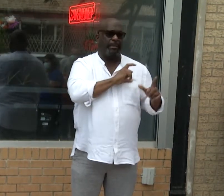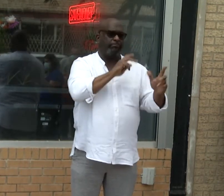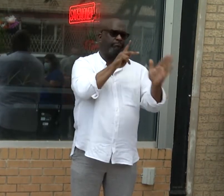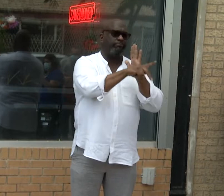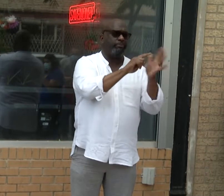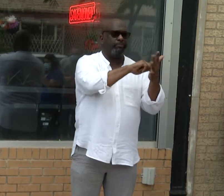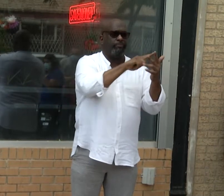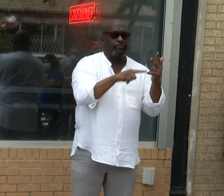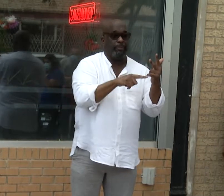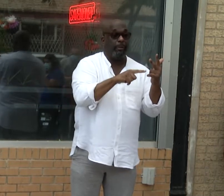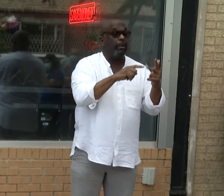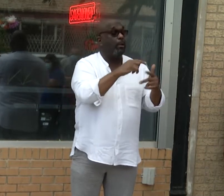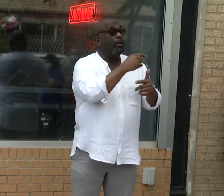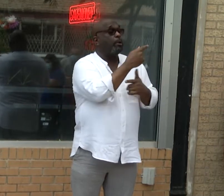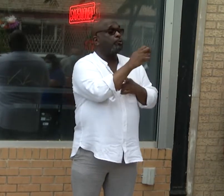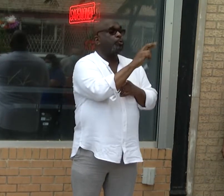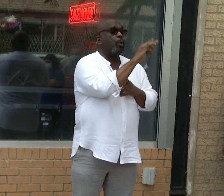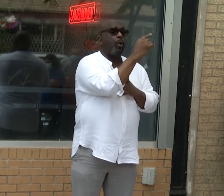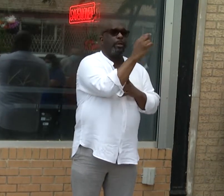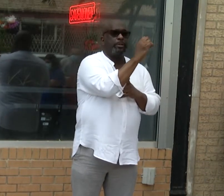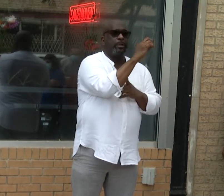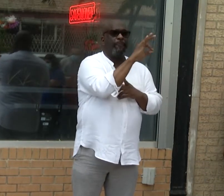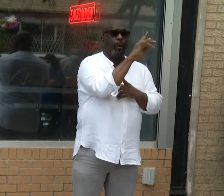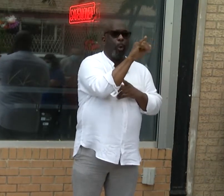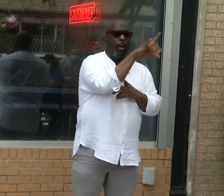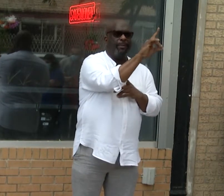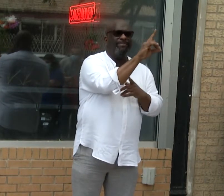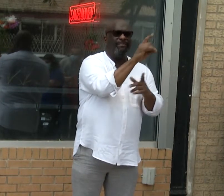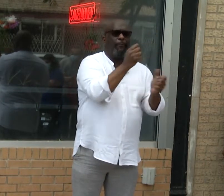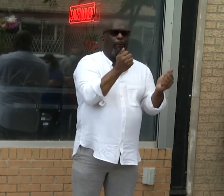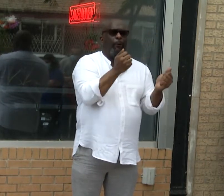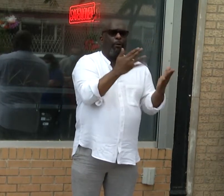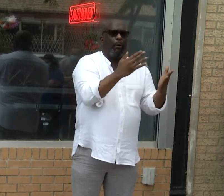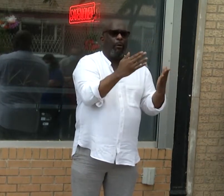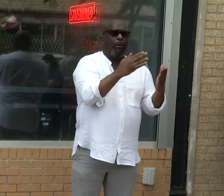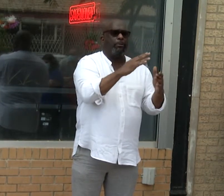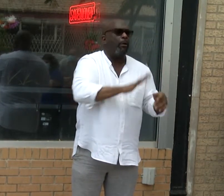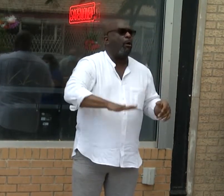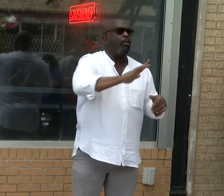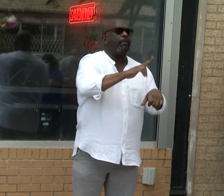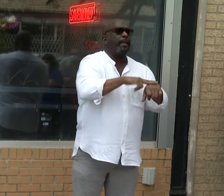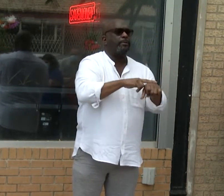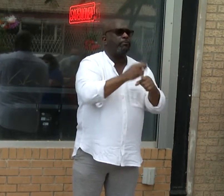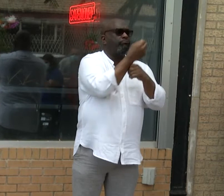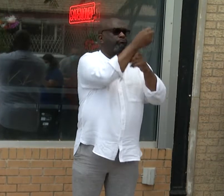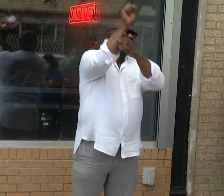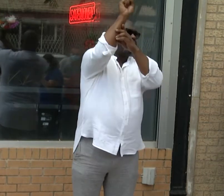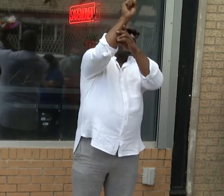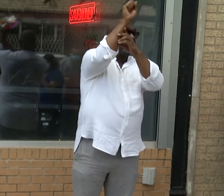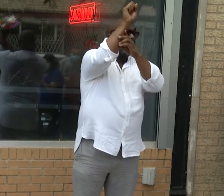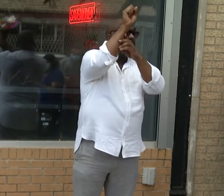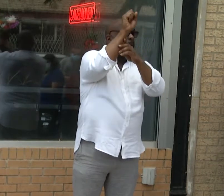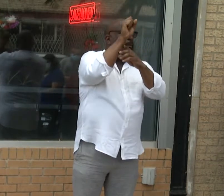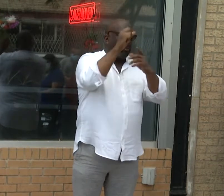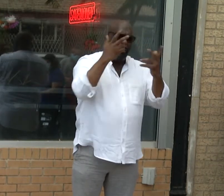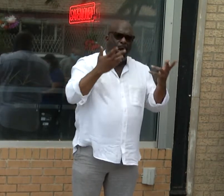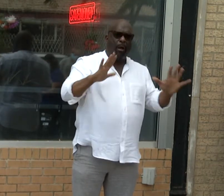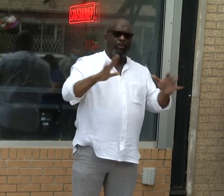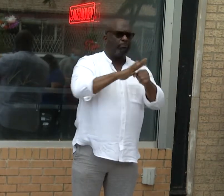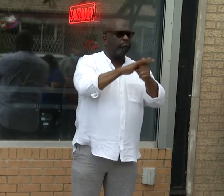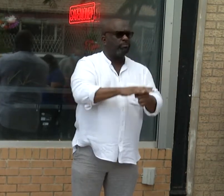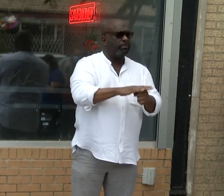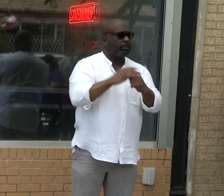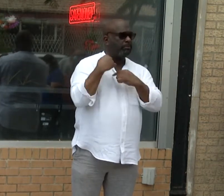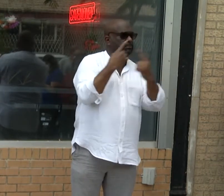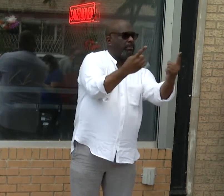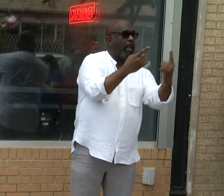The murder of George Floyd was the spark that ignited our country, already stretched thin by the COVID-19 pandemic.